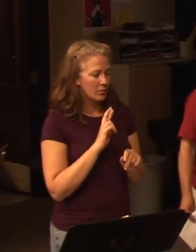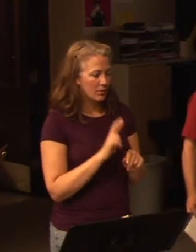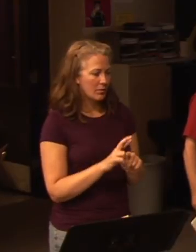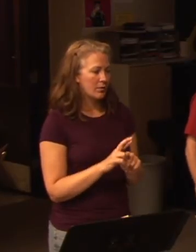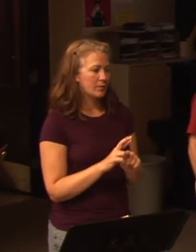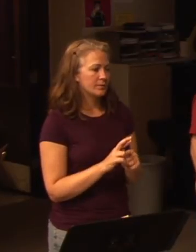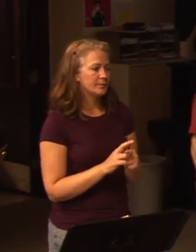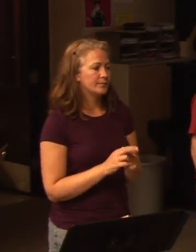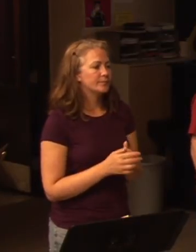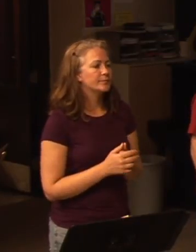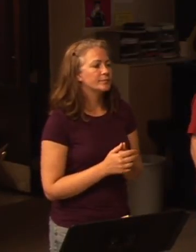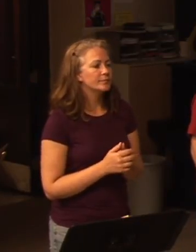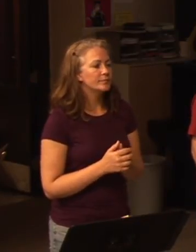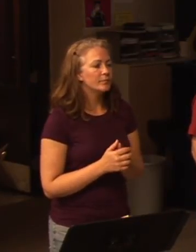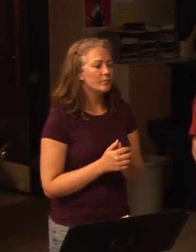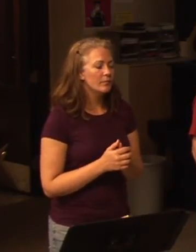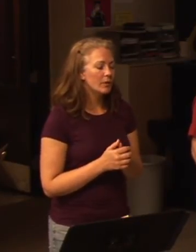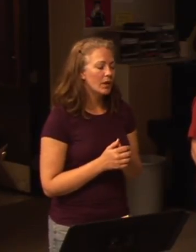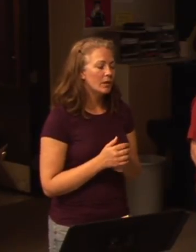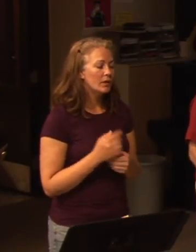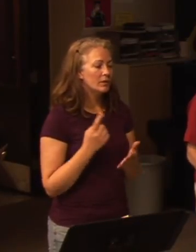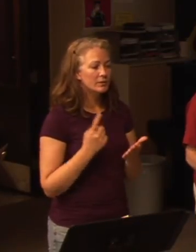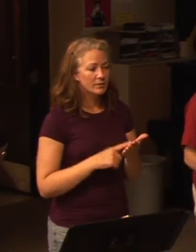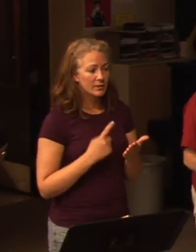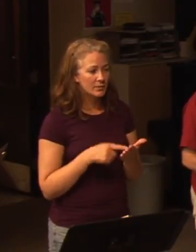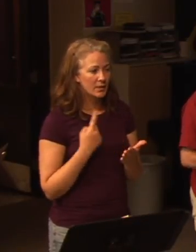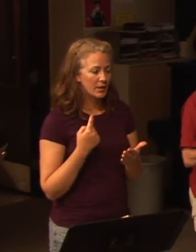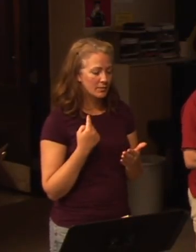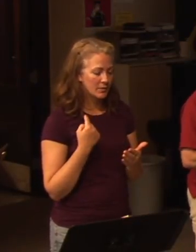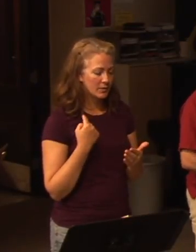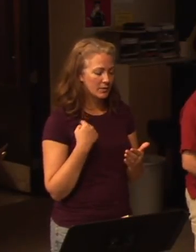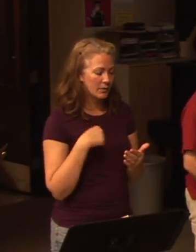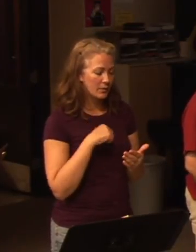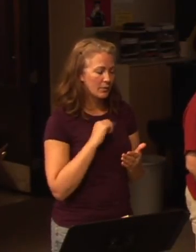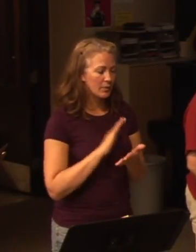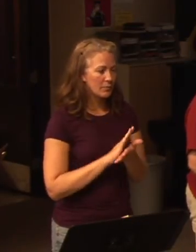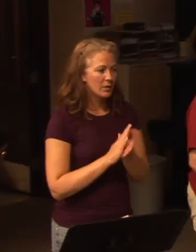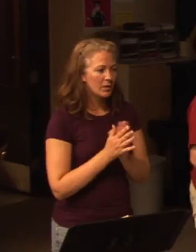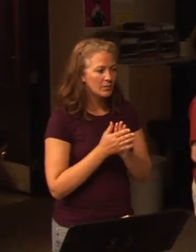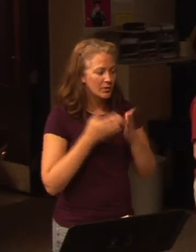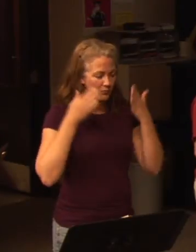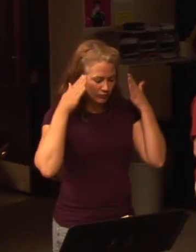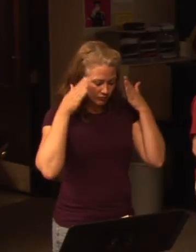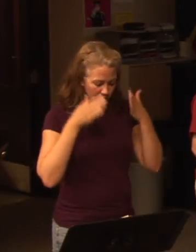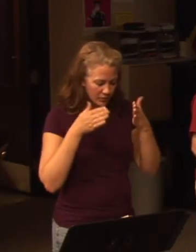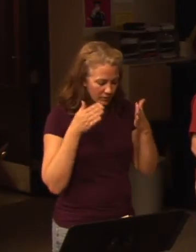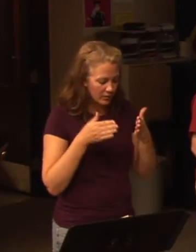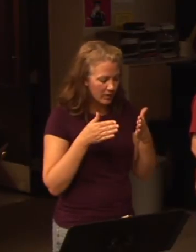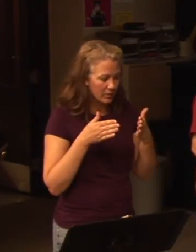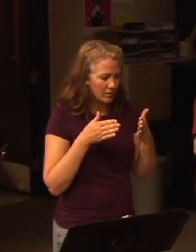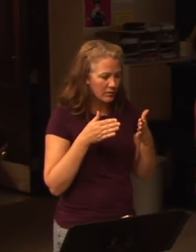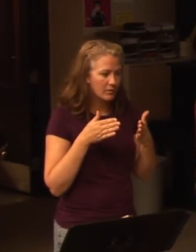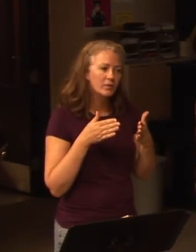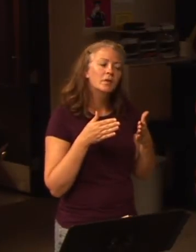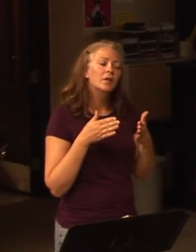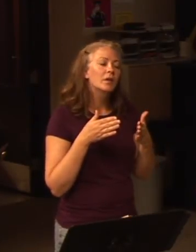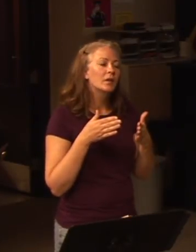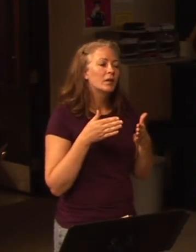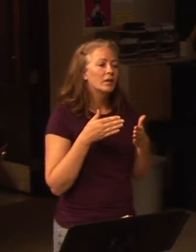wrapped up in this that it almost feels that way, you know, that there's something really, really wrong here. And so Jesus is in this place of